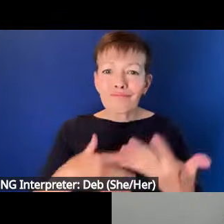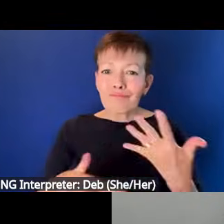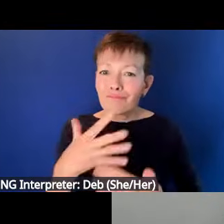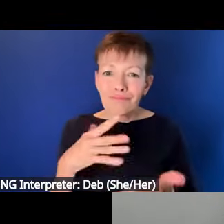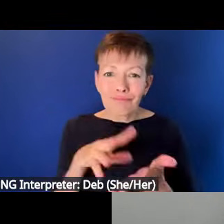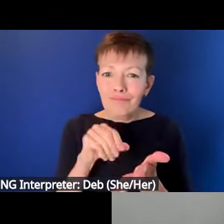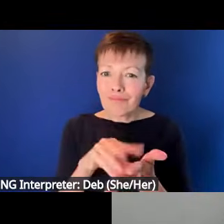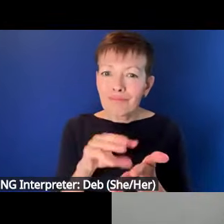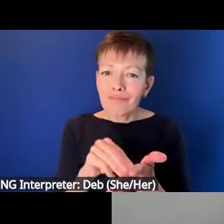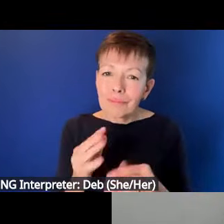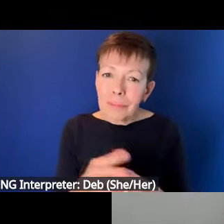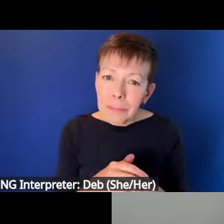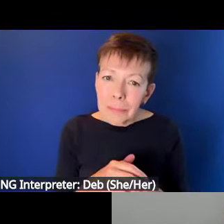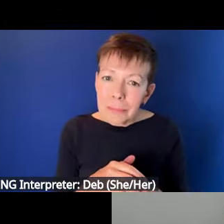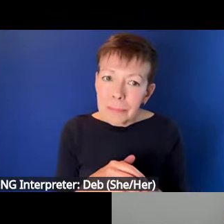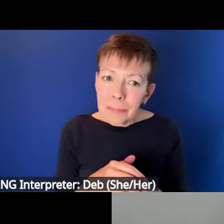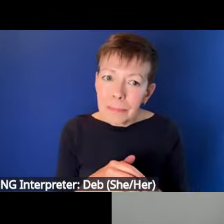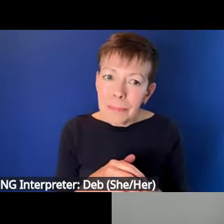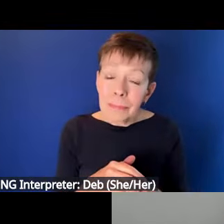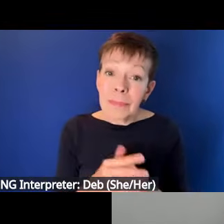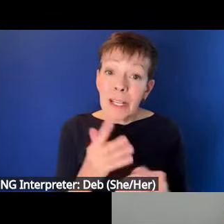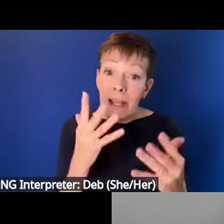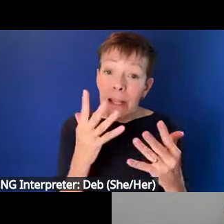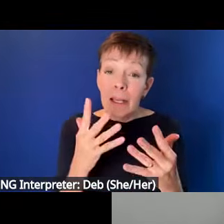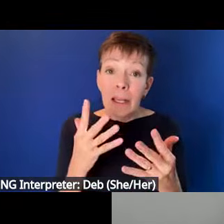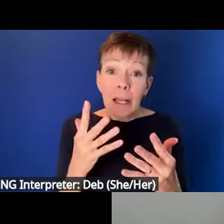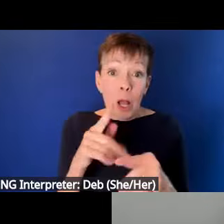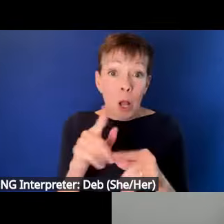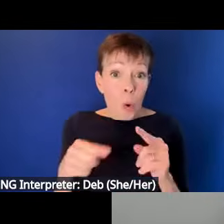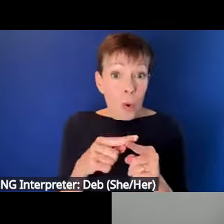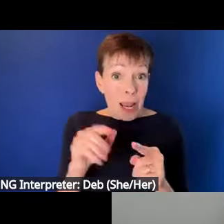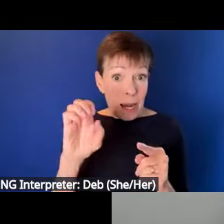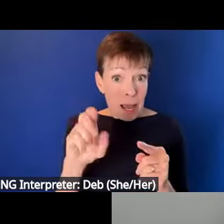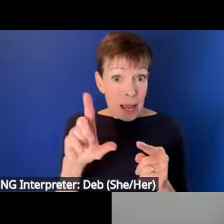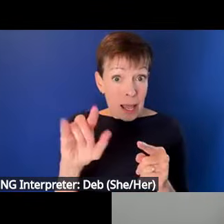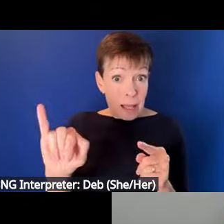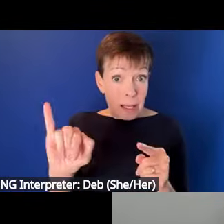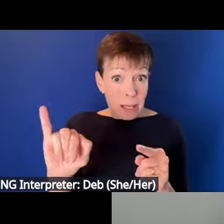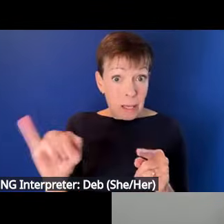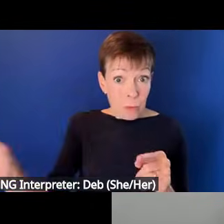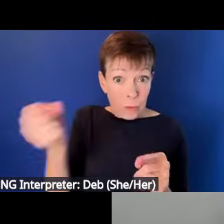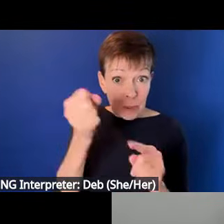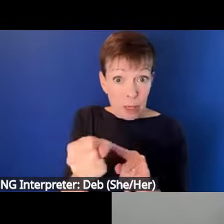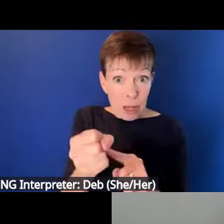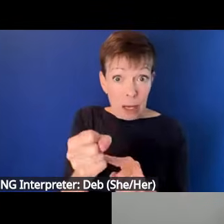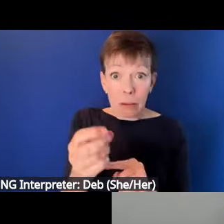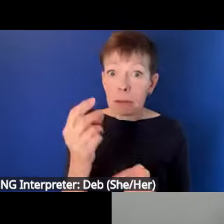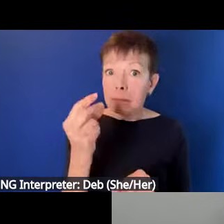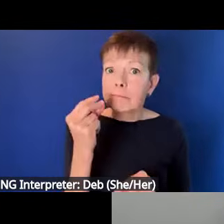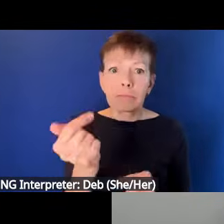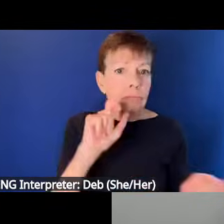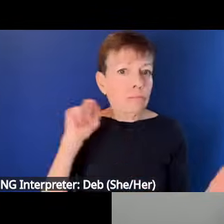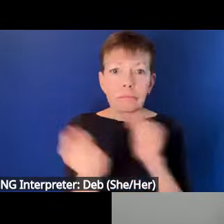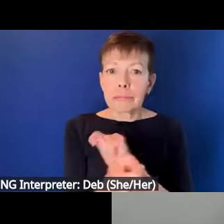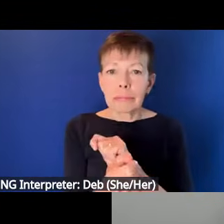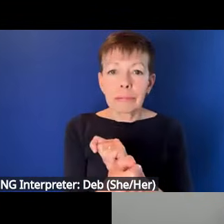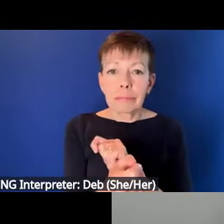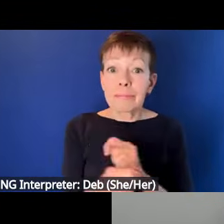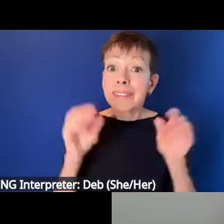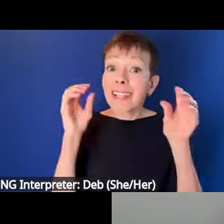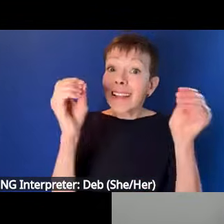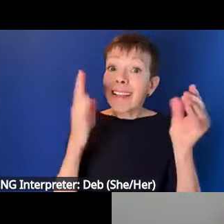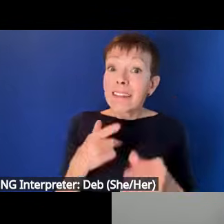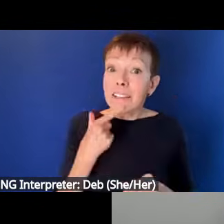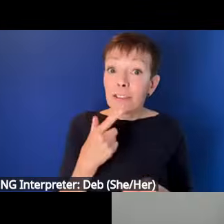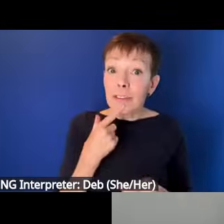so the transformation of when Ellie came on board was immediate. The first thing the teacher said to us within a day of her being there